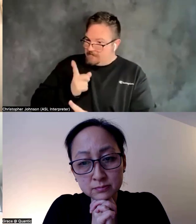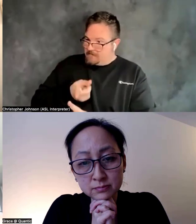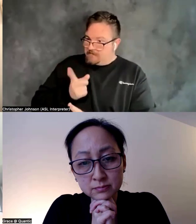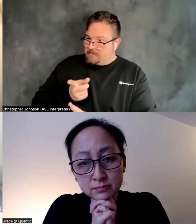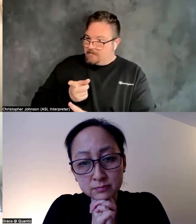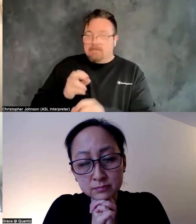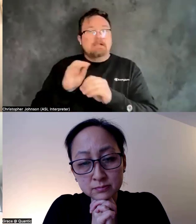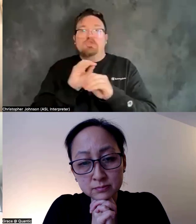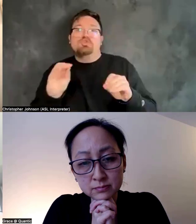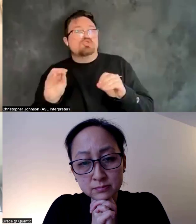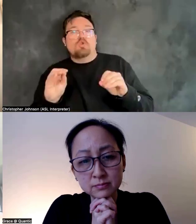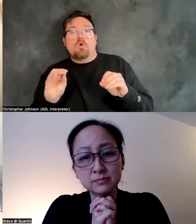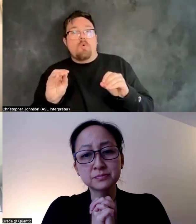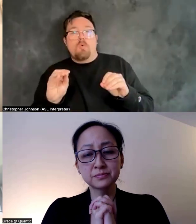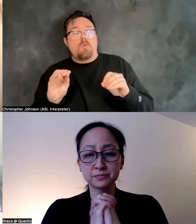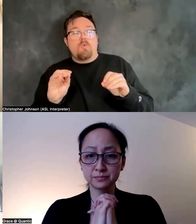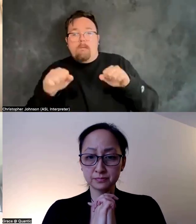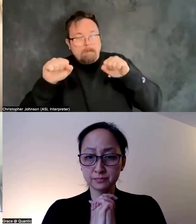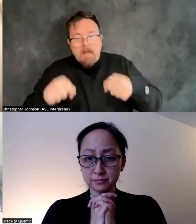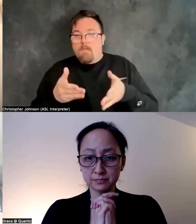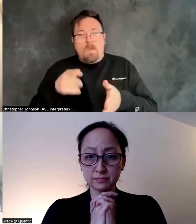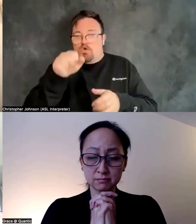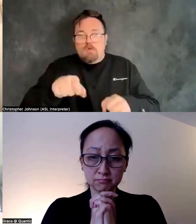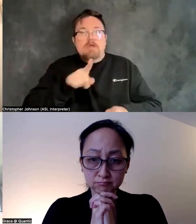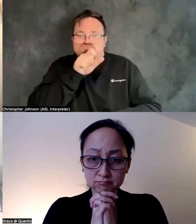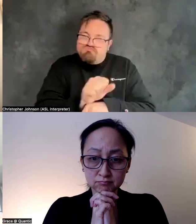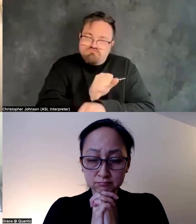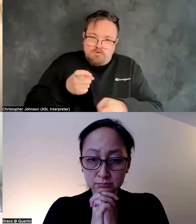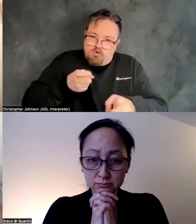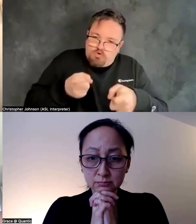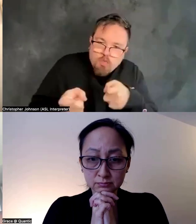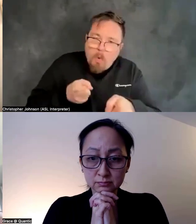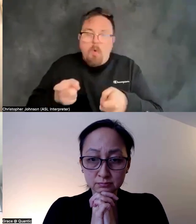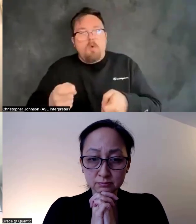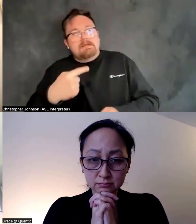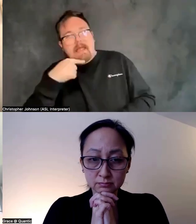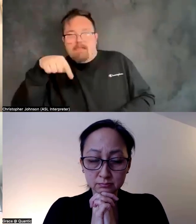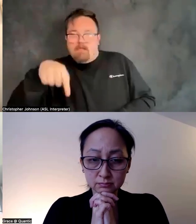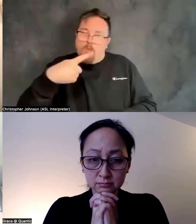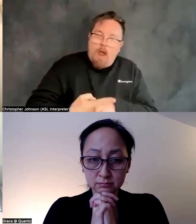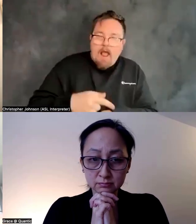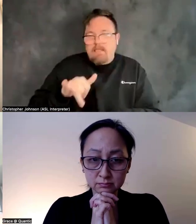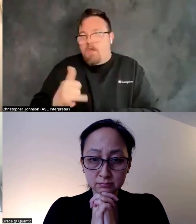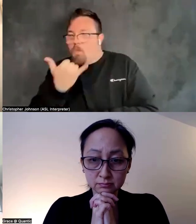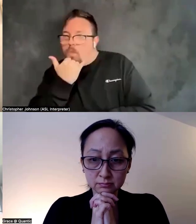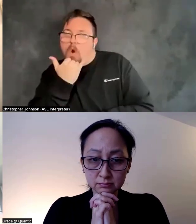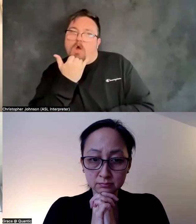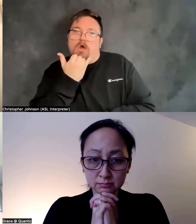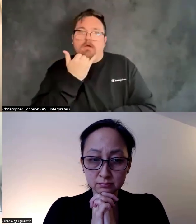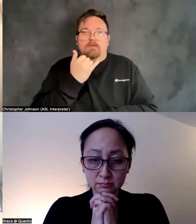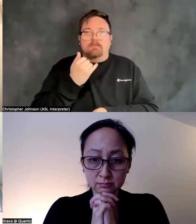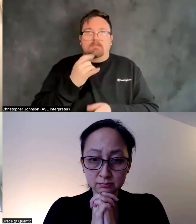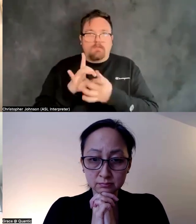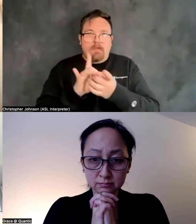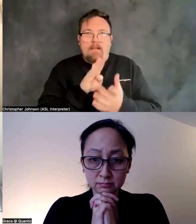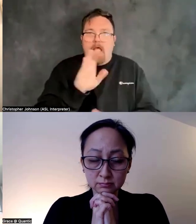is no way you can actually control or, you know, say that this is right, this is wrong, this should be there, this should not be there on the blockchain,